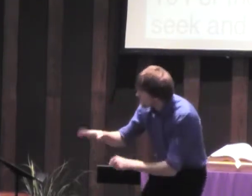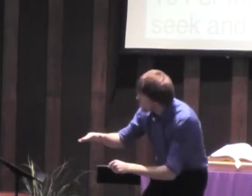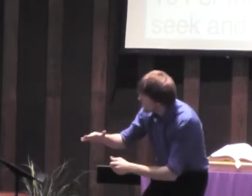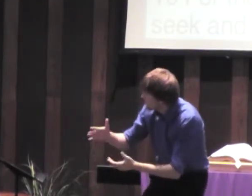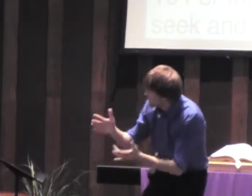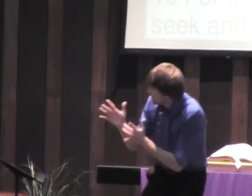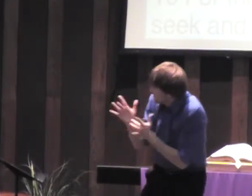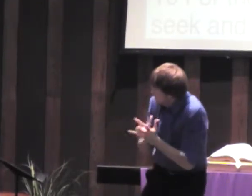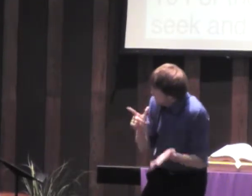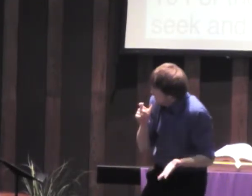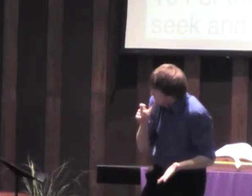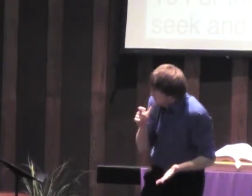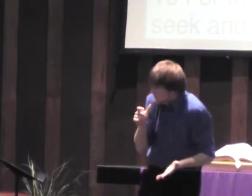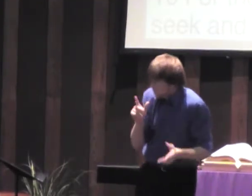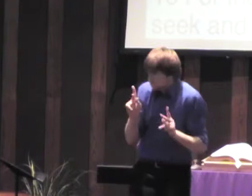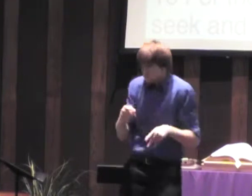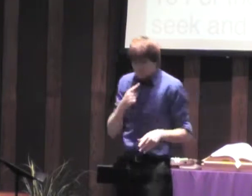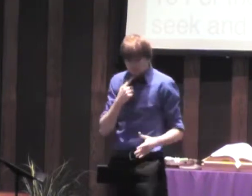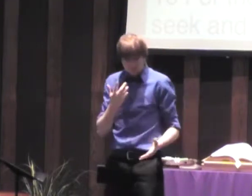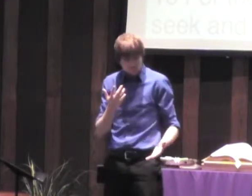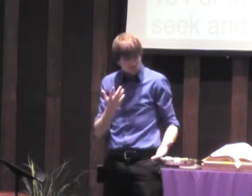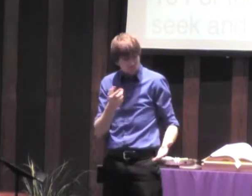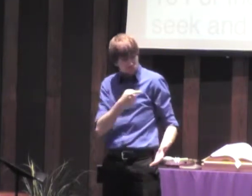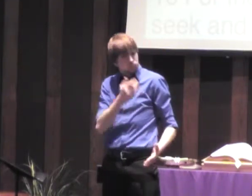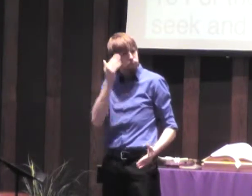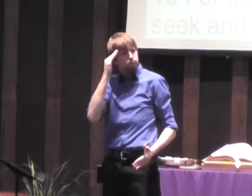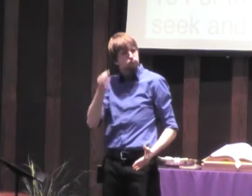going on. I stopped another person. I said, who's Jesus?